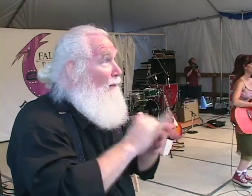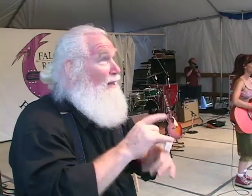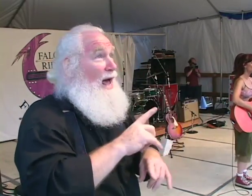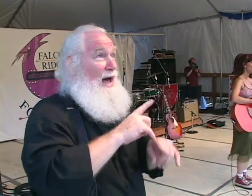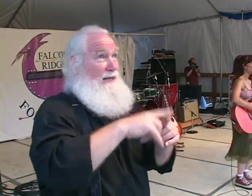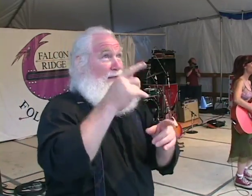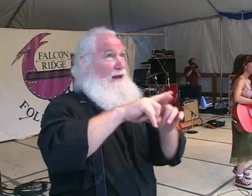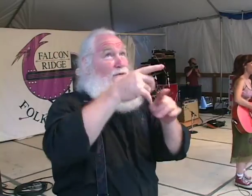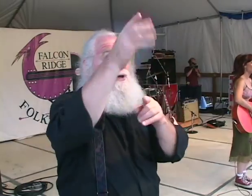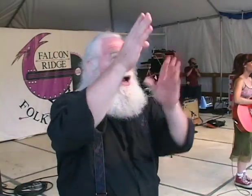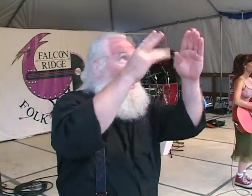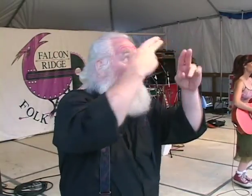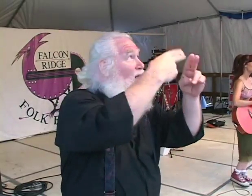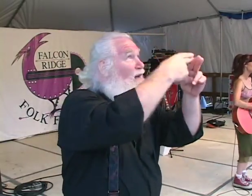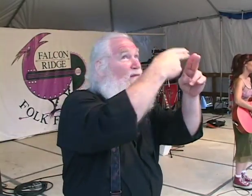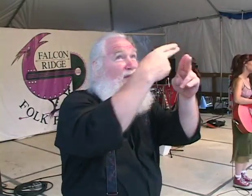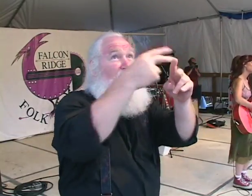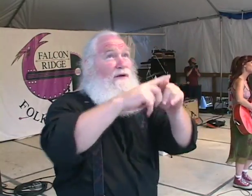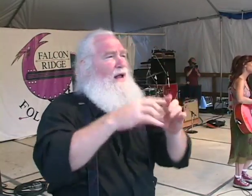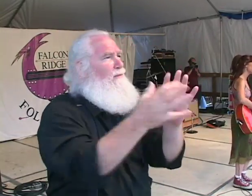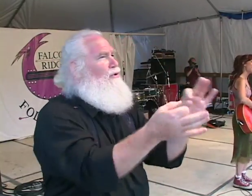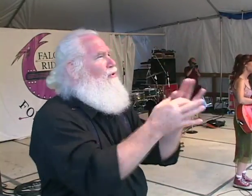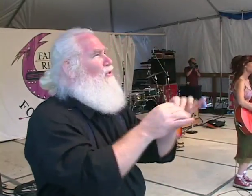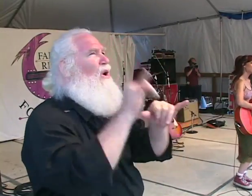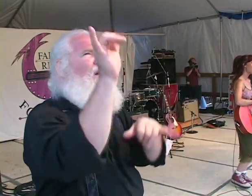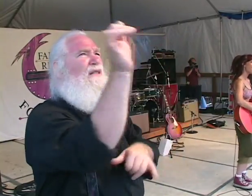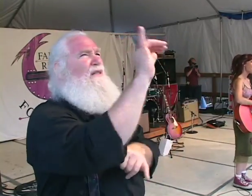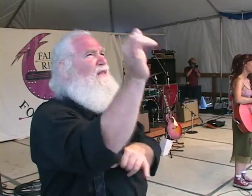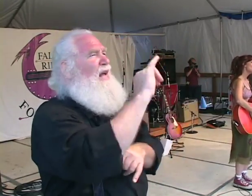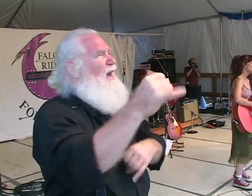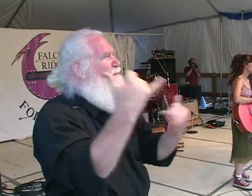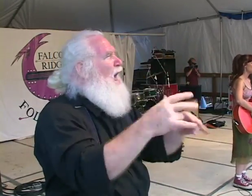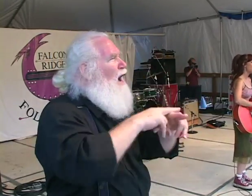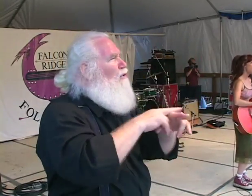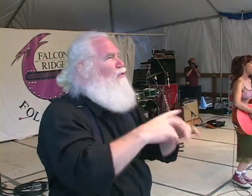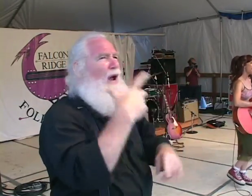just one story. All over the train that's bound for us.